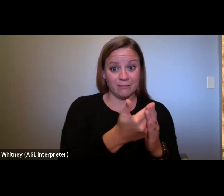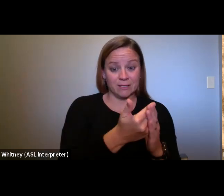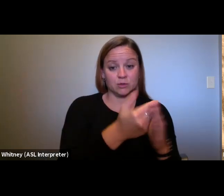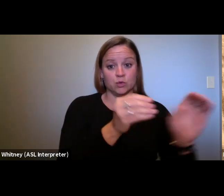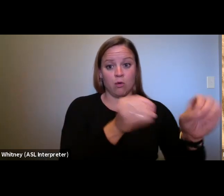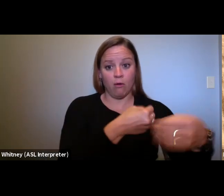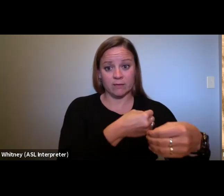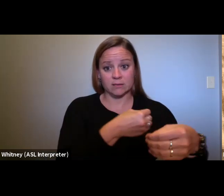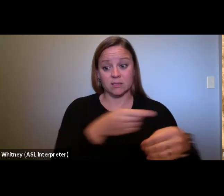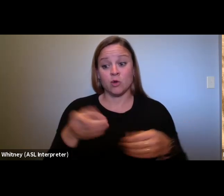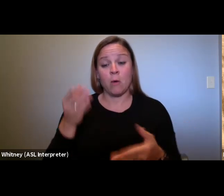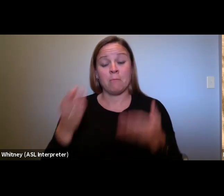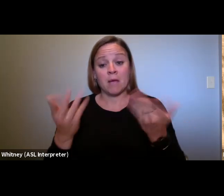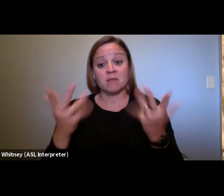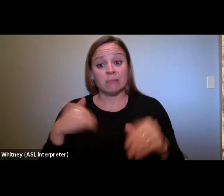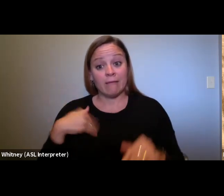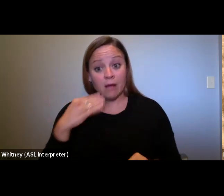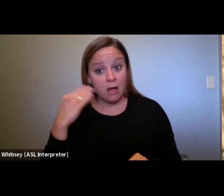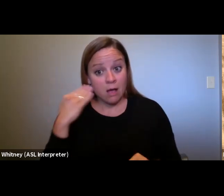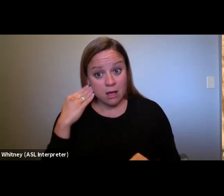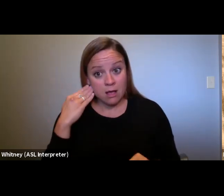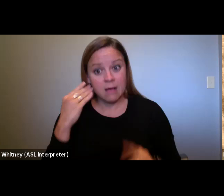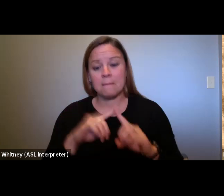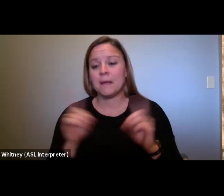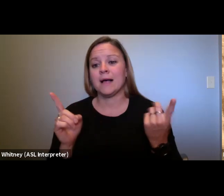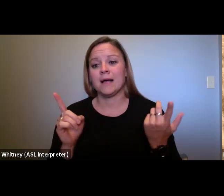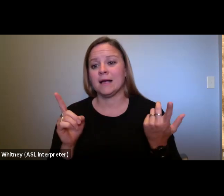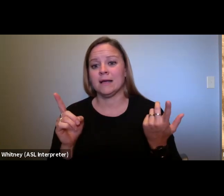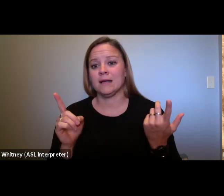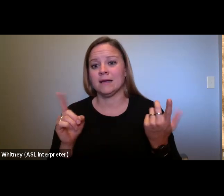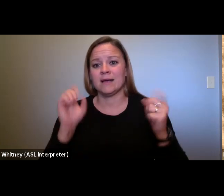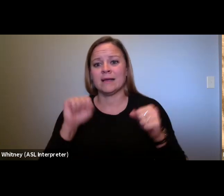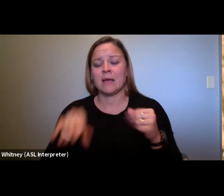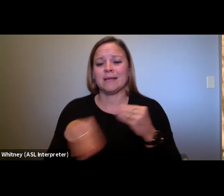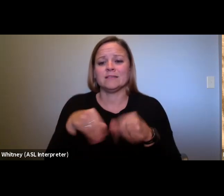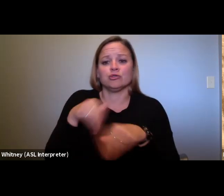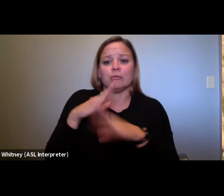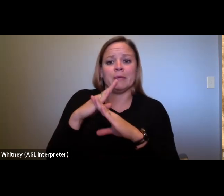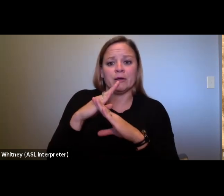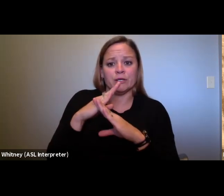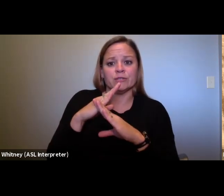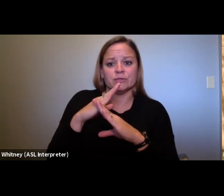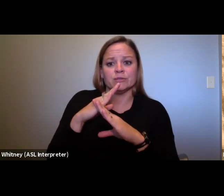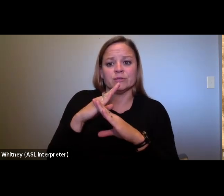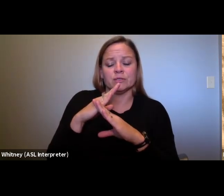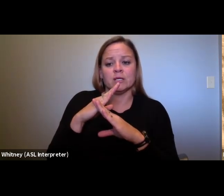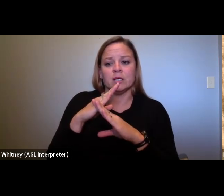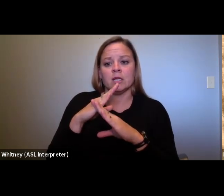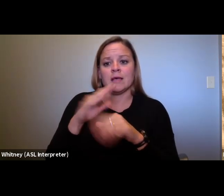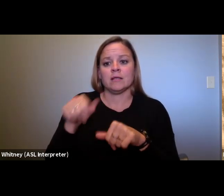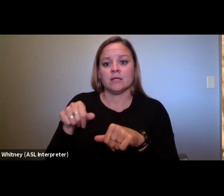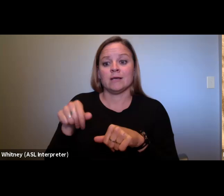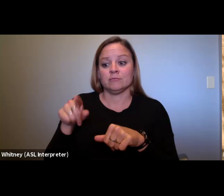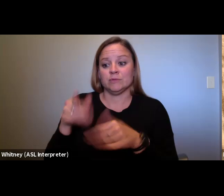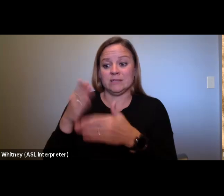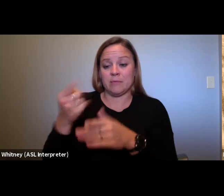they may already be housed, but can be additional barriers that would prevent the person from getting